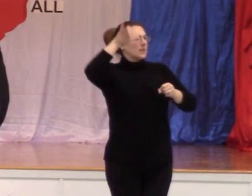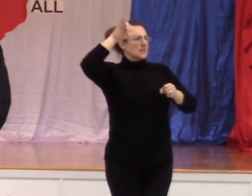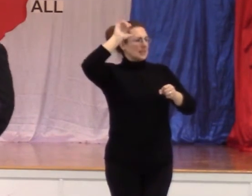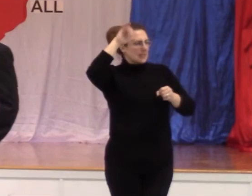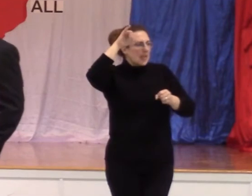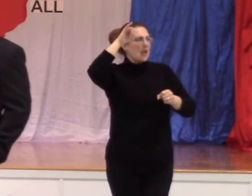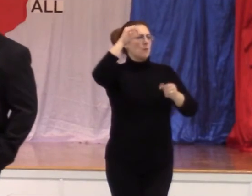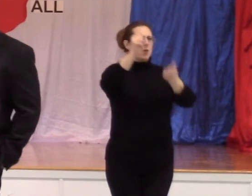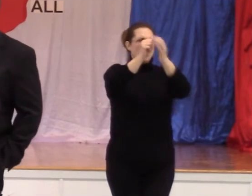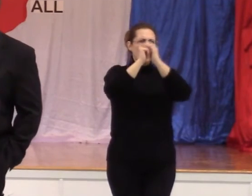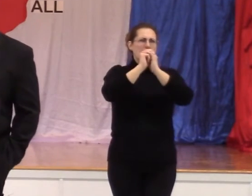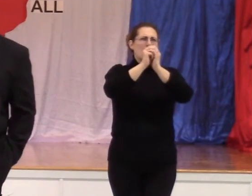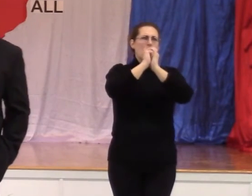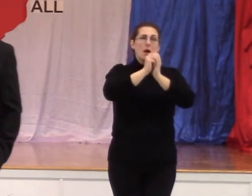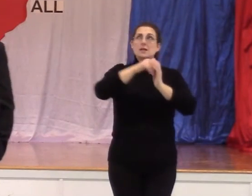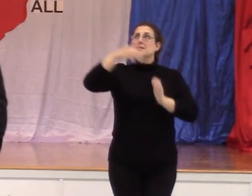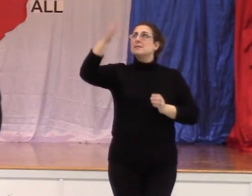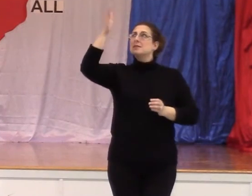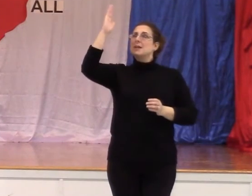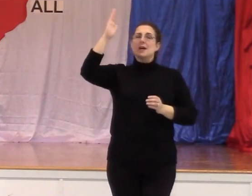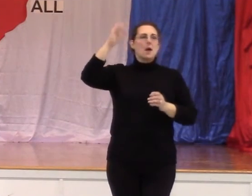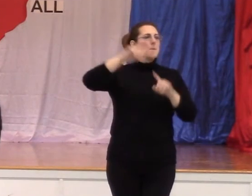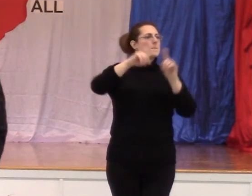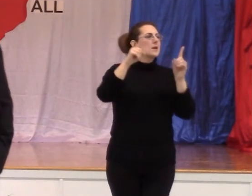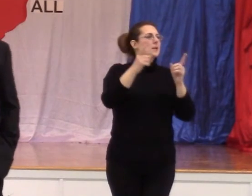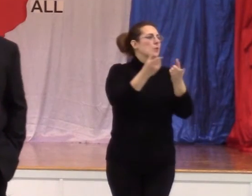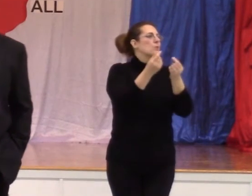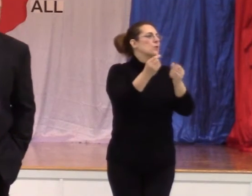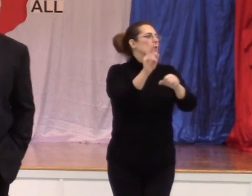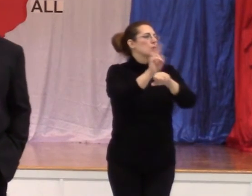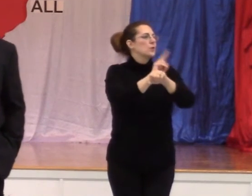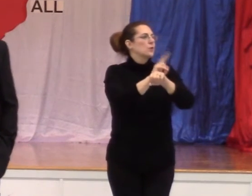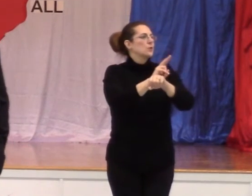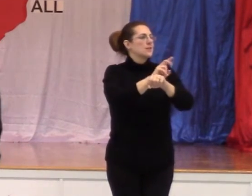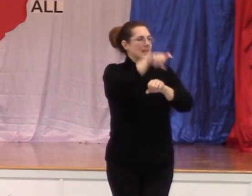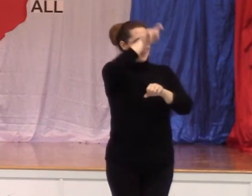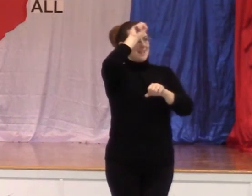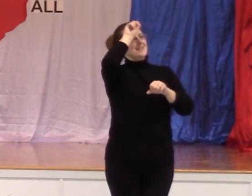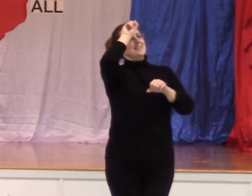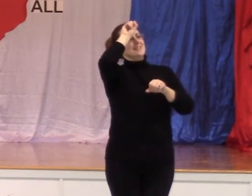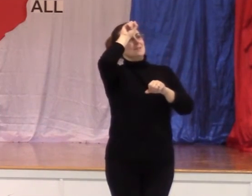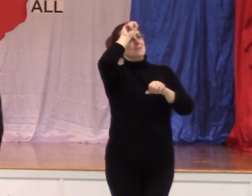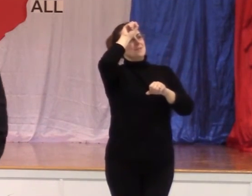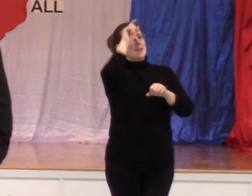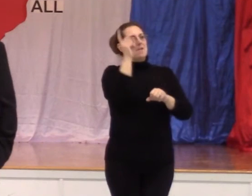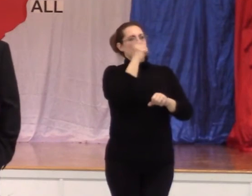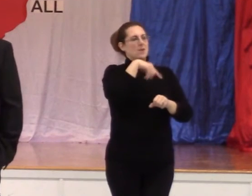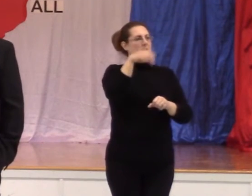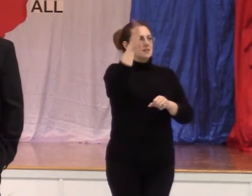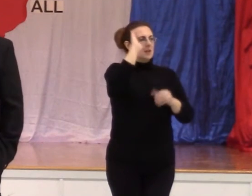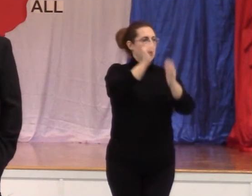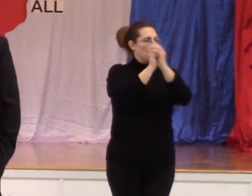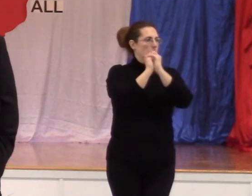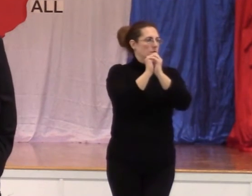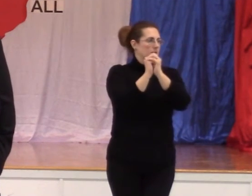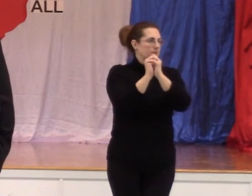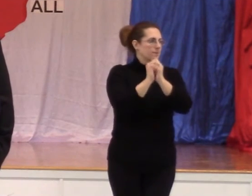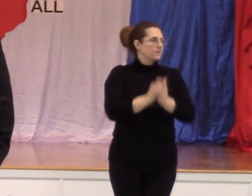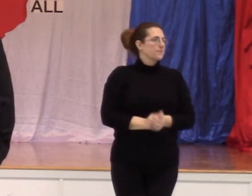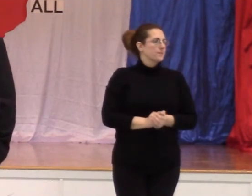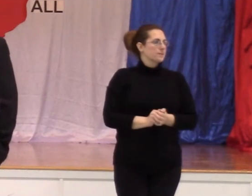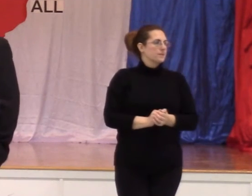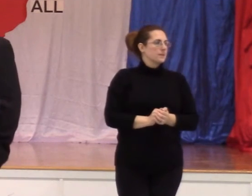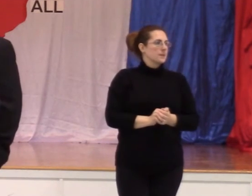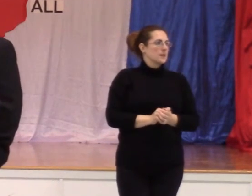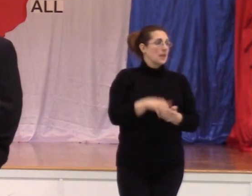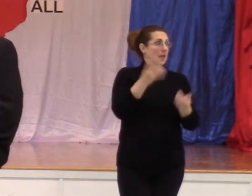Lord. They're going to worship Yahweh, but they're going to do it using Egyptian or pagan forms of worship. And